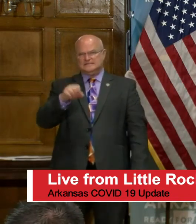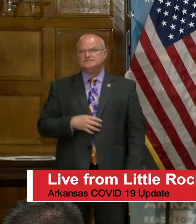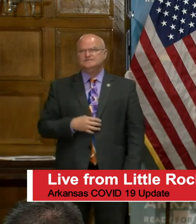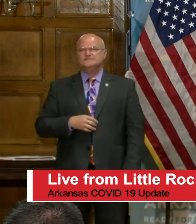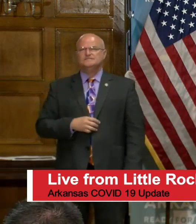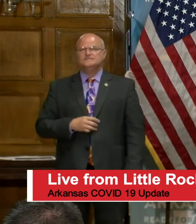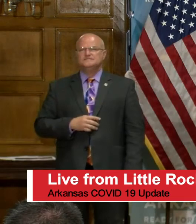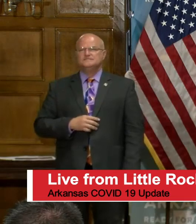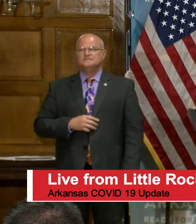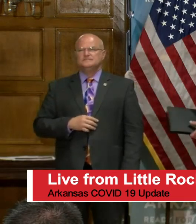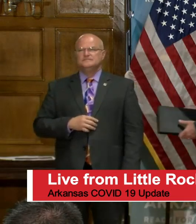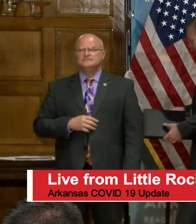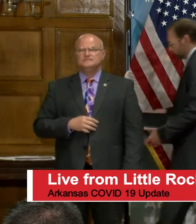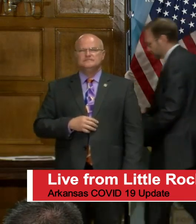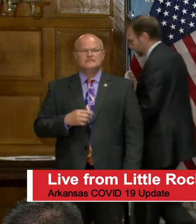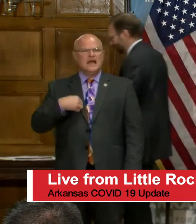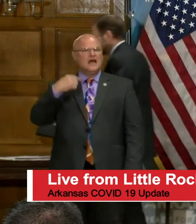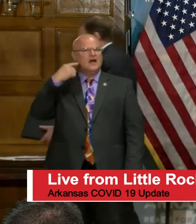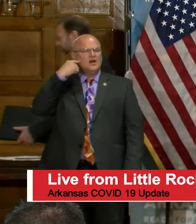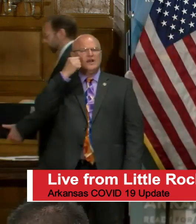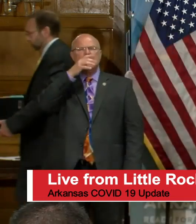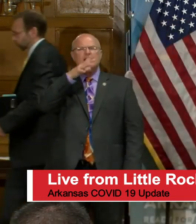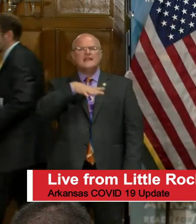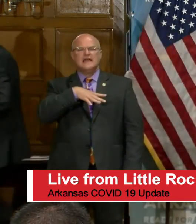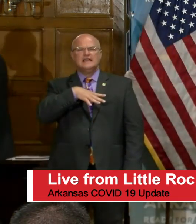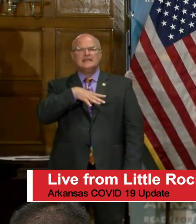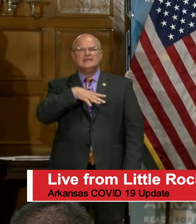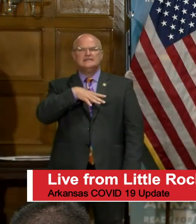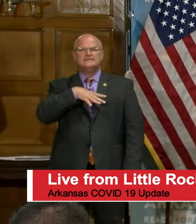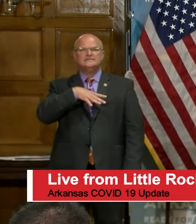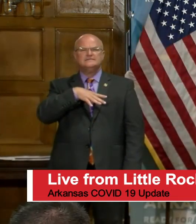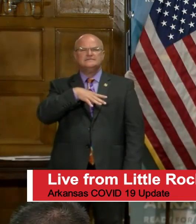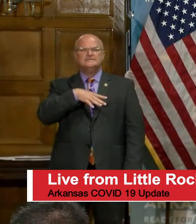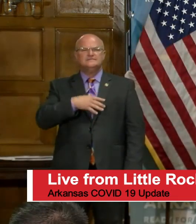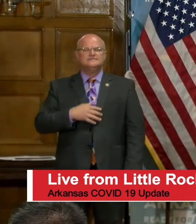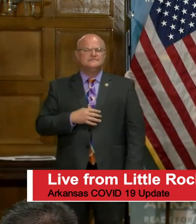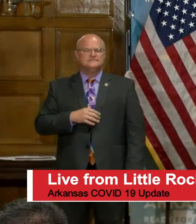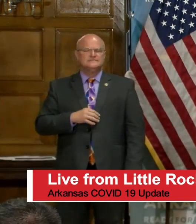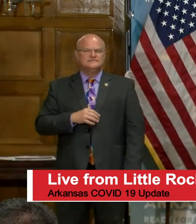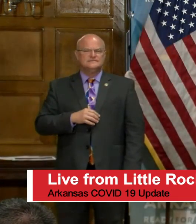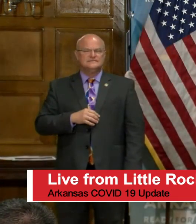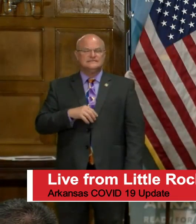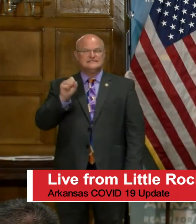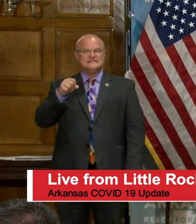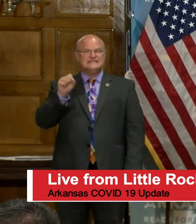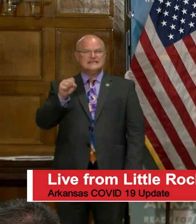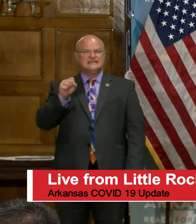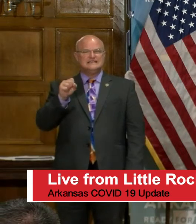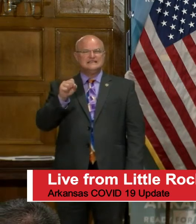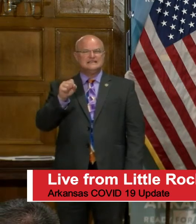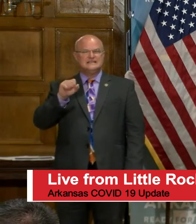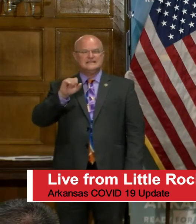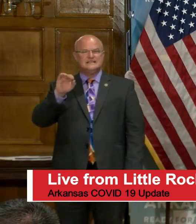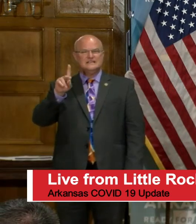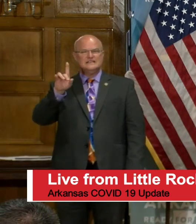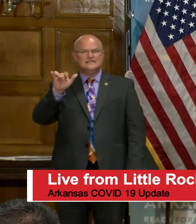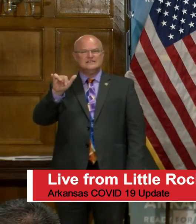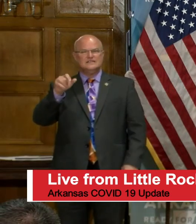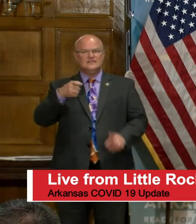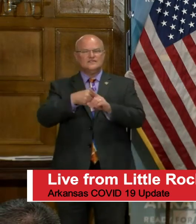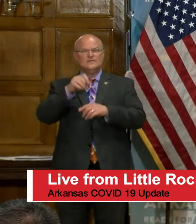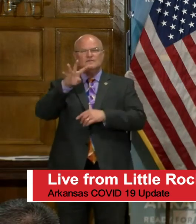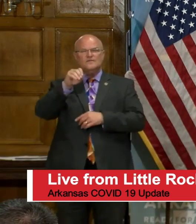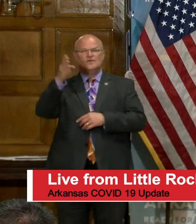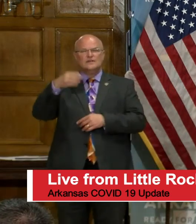And then I heard a lady remotely. Yes, that's me, Governor. This is Jamie Weiss with